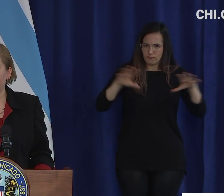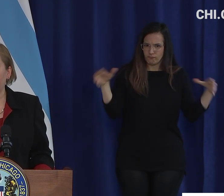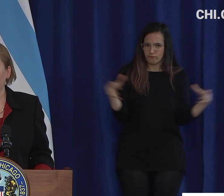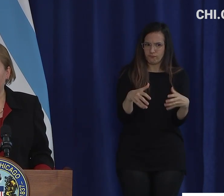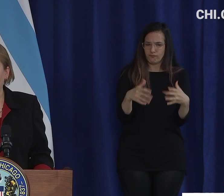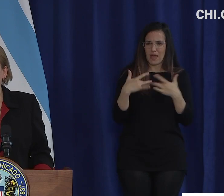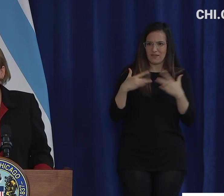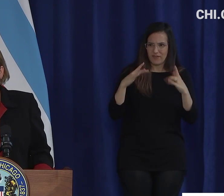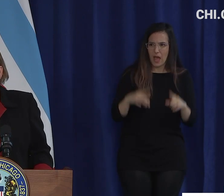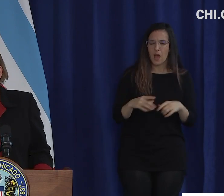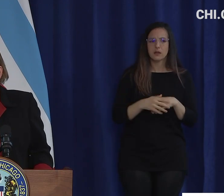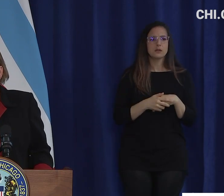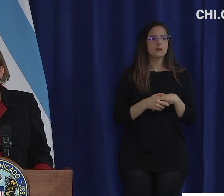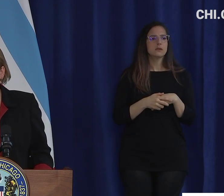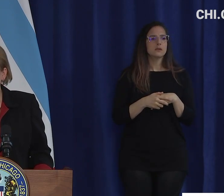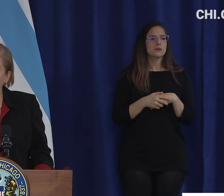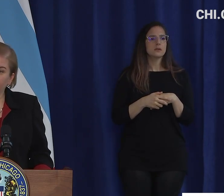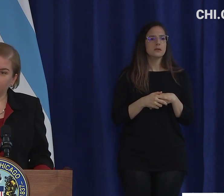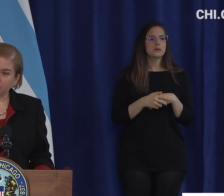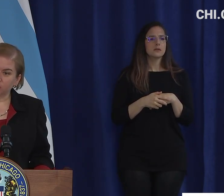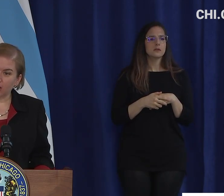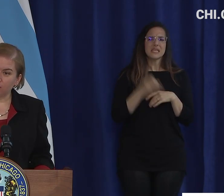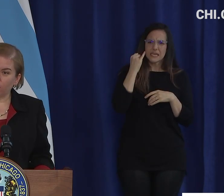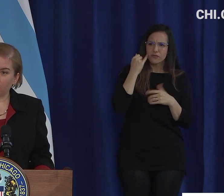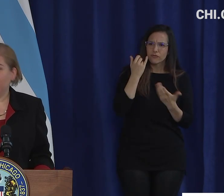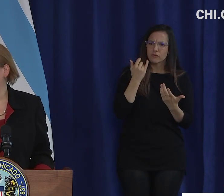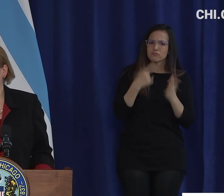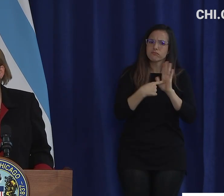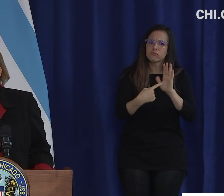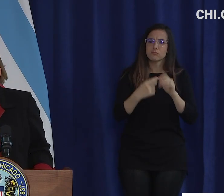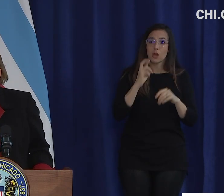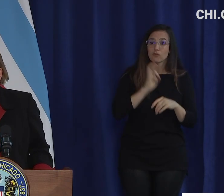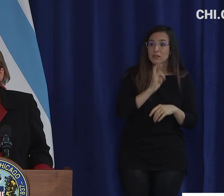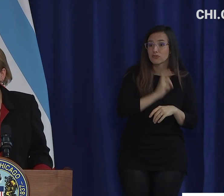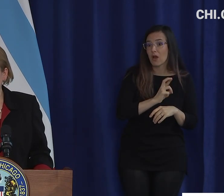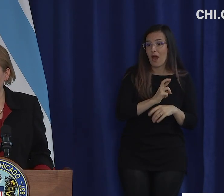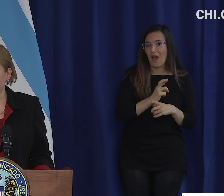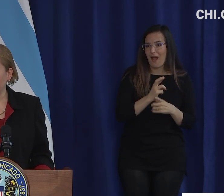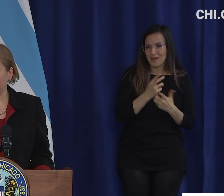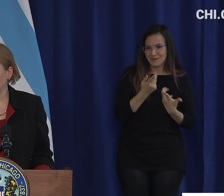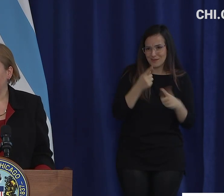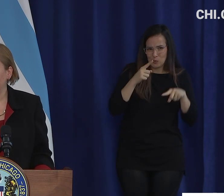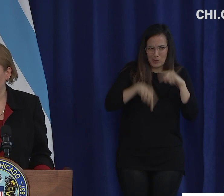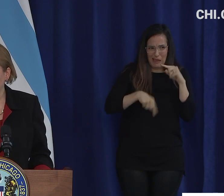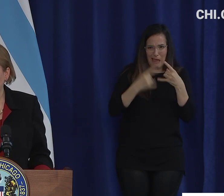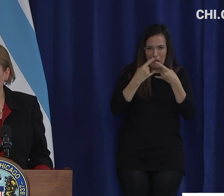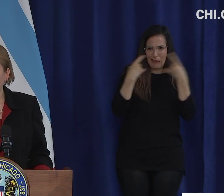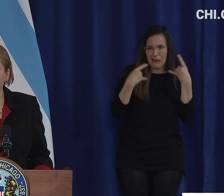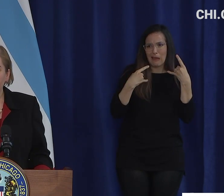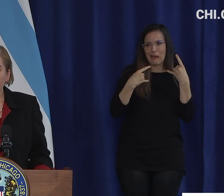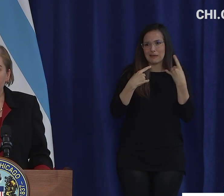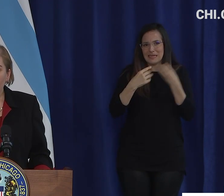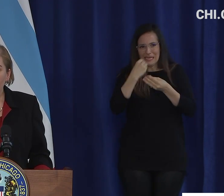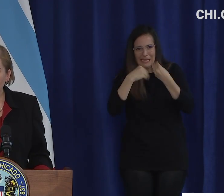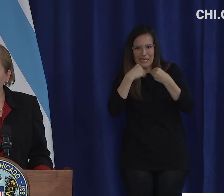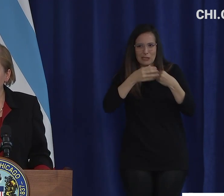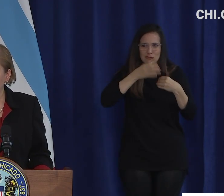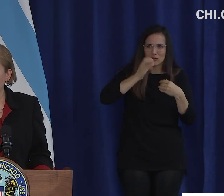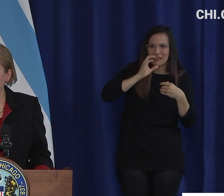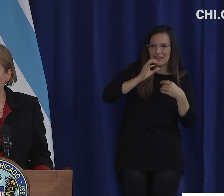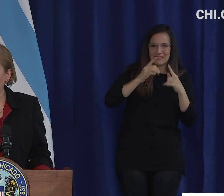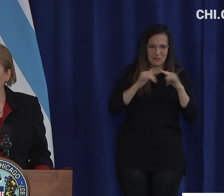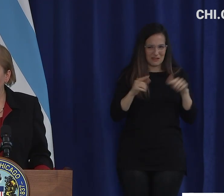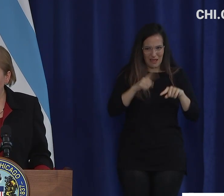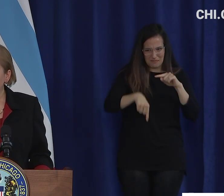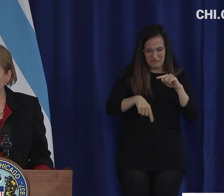particularly if they are gathering in a setting like a restaurant where you can't wear a mask, at least during the time that you're eating and drinking, we really